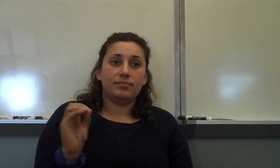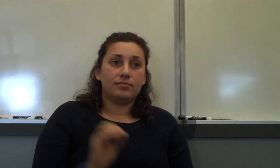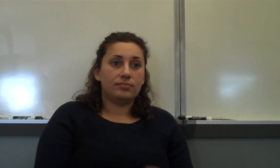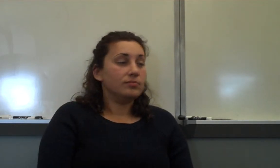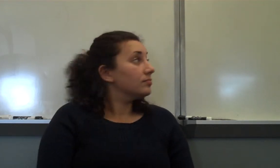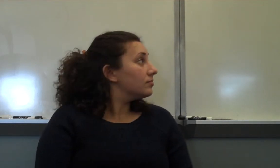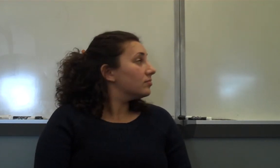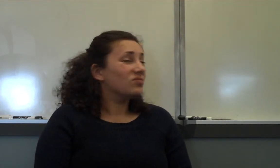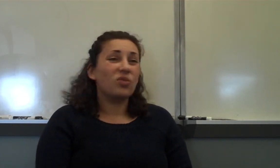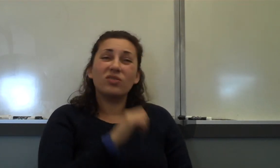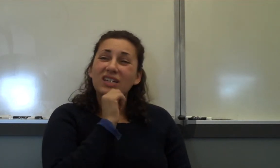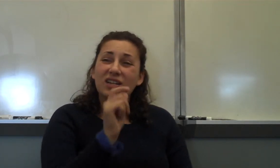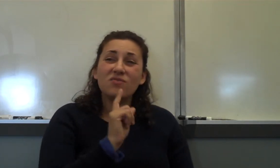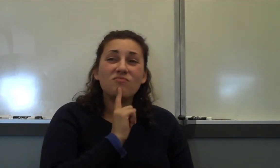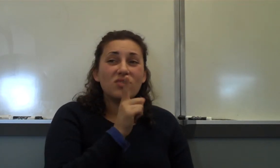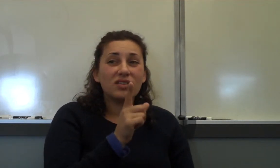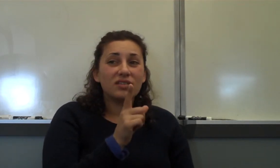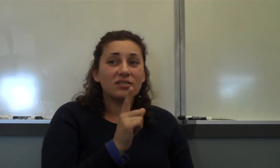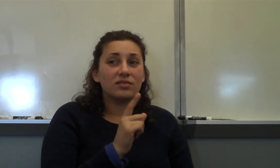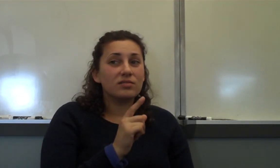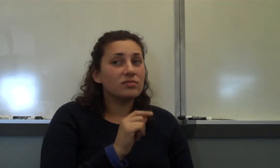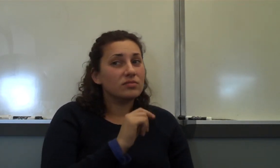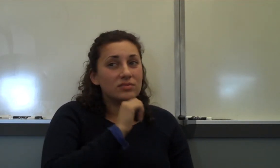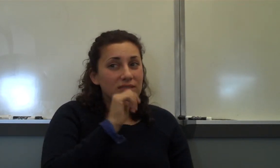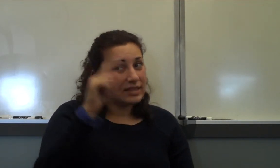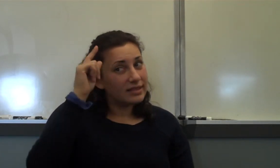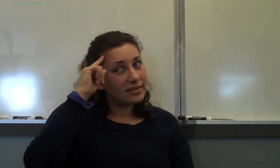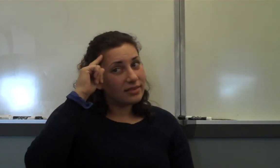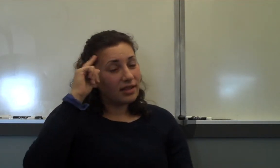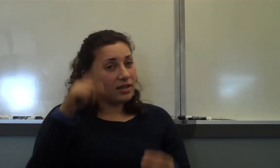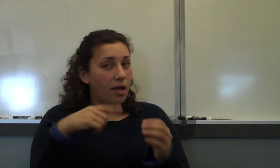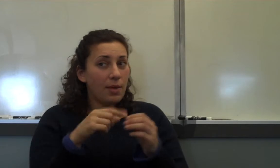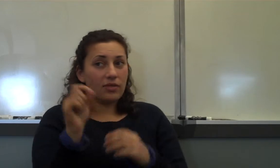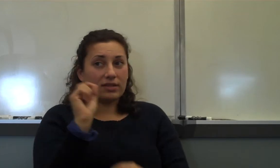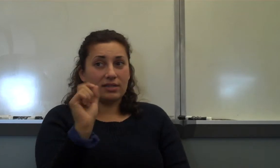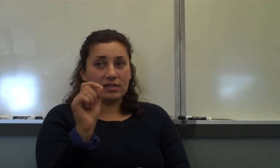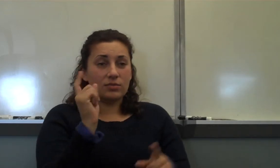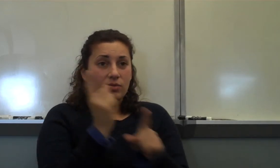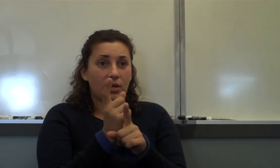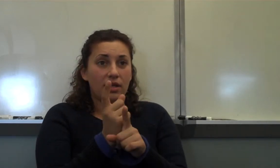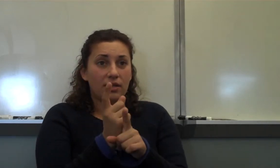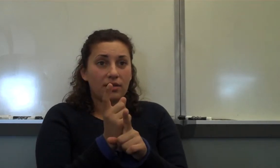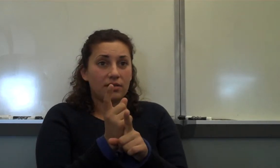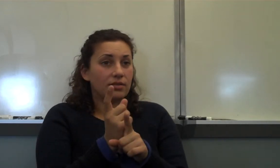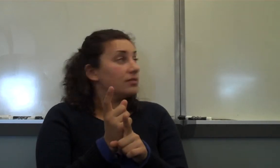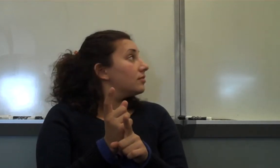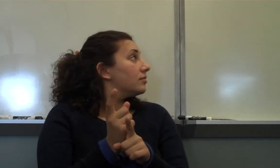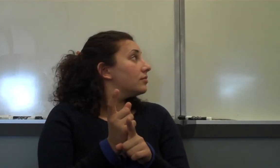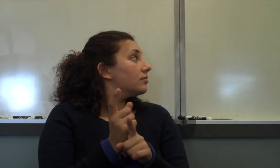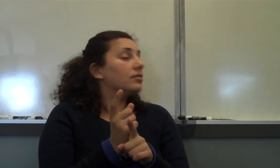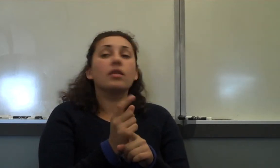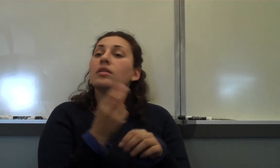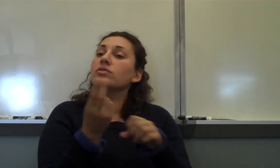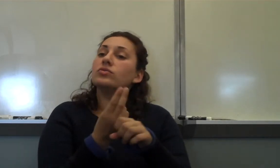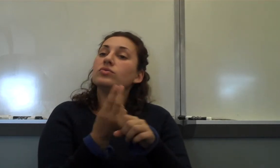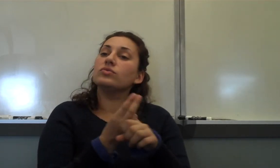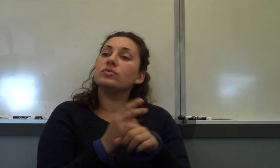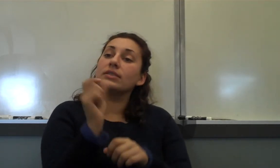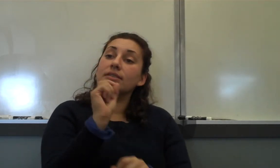Well, not quite, because we haven't taken into consideration the decimal point, right? So let's go back and do our decimal point thing. There's 1 to the right